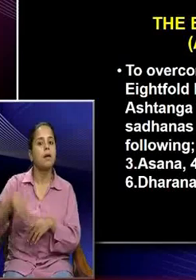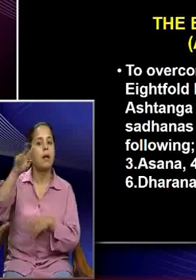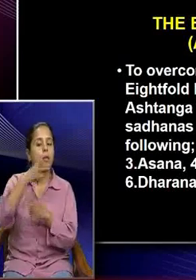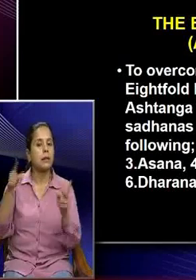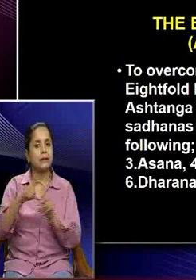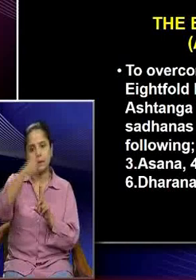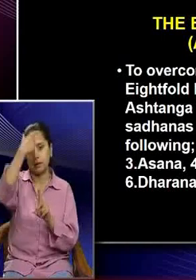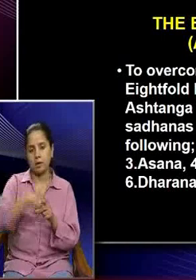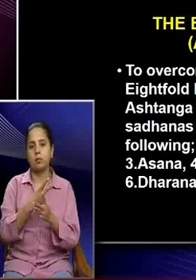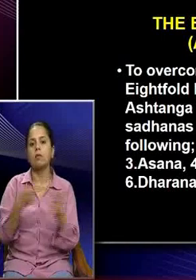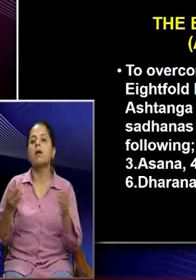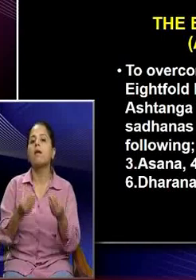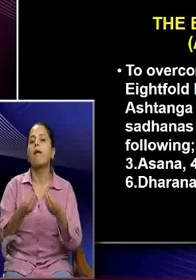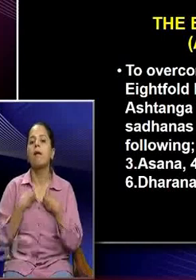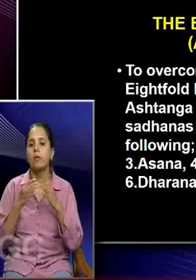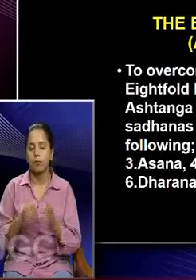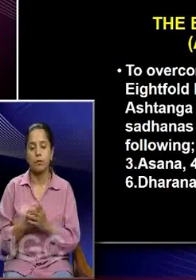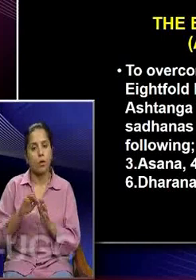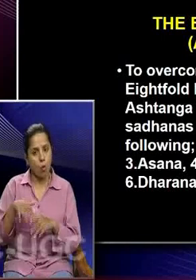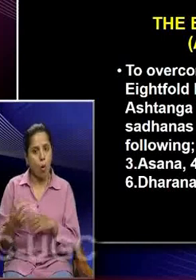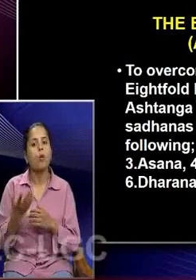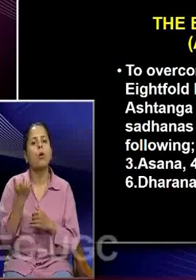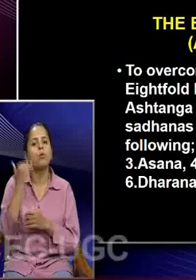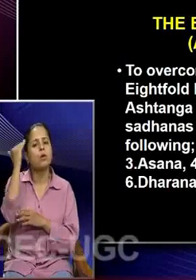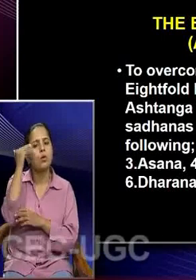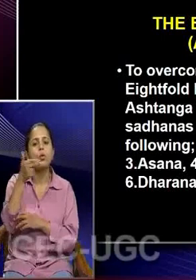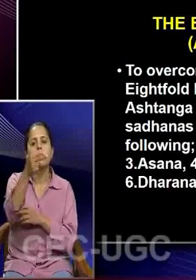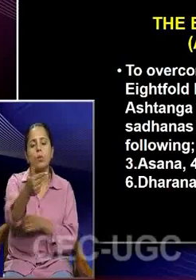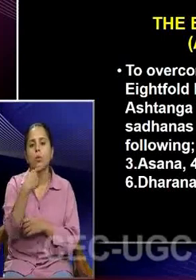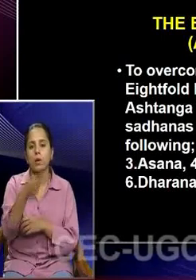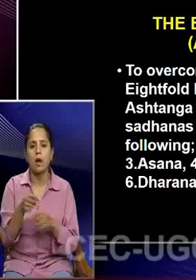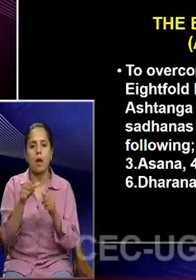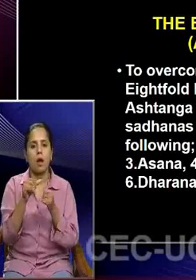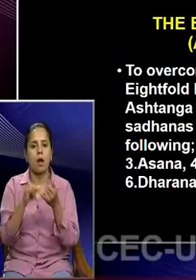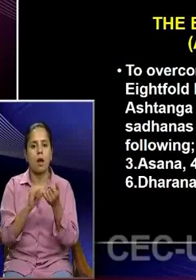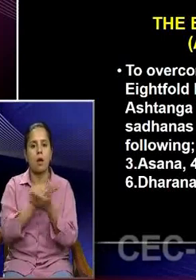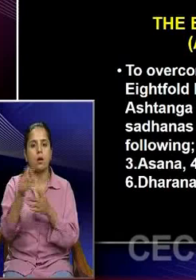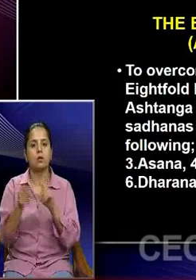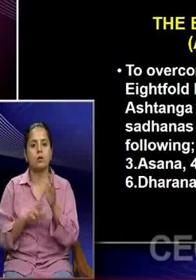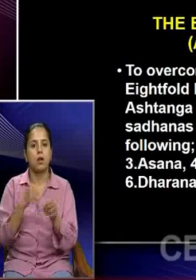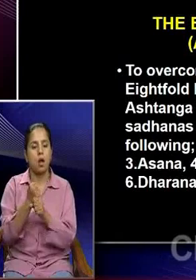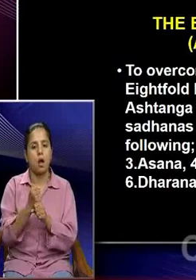discipline, or it can also be known as Ashtang Yoga.